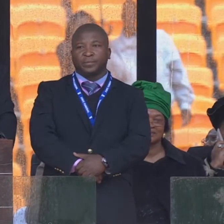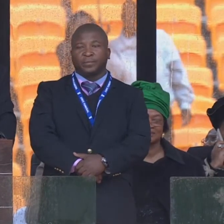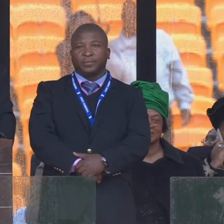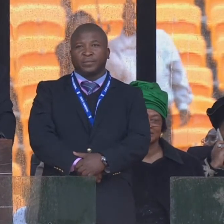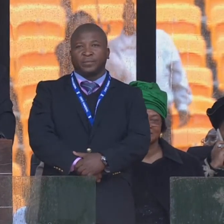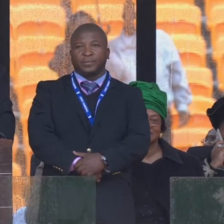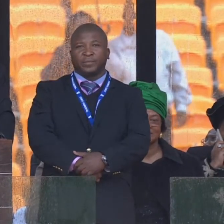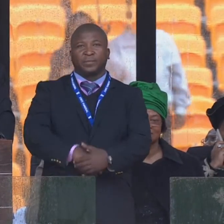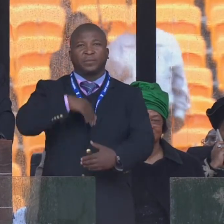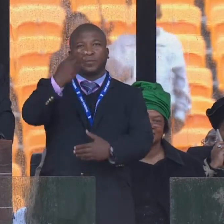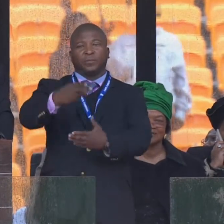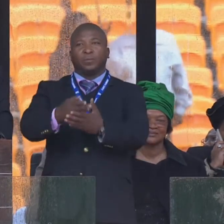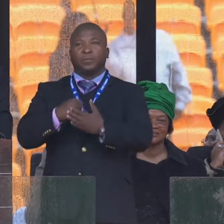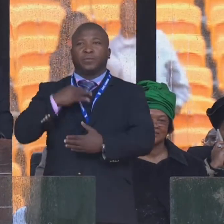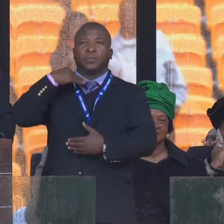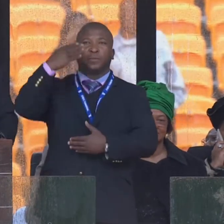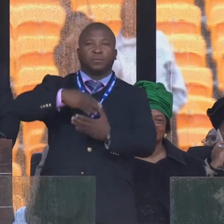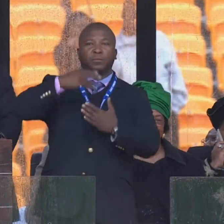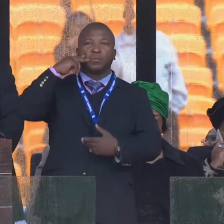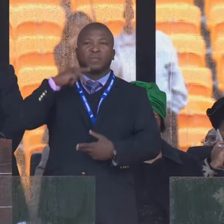President F.W. de Klerk.